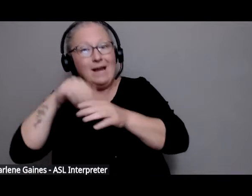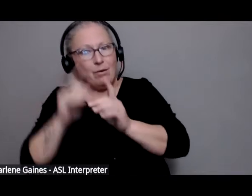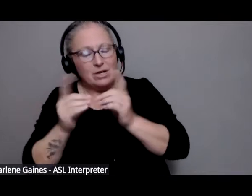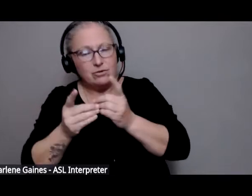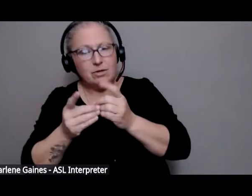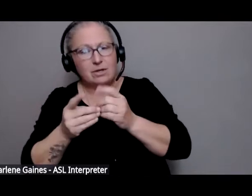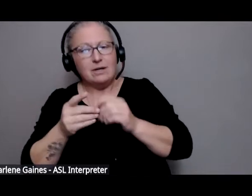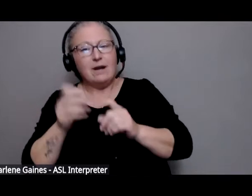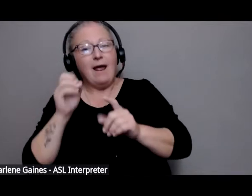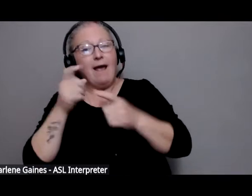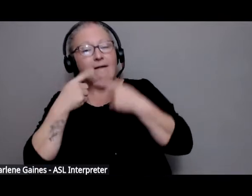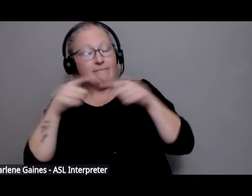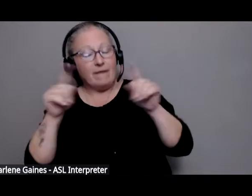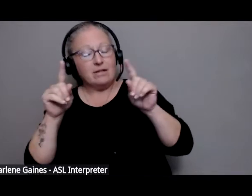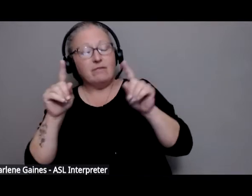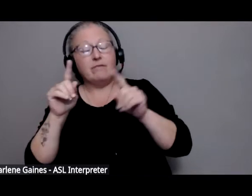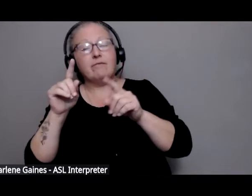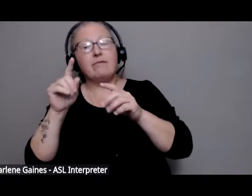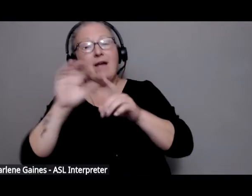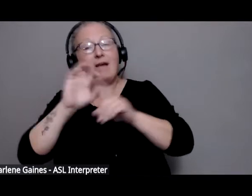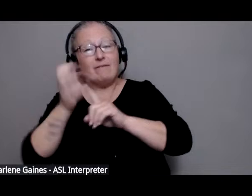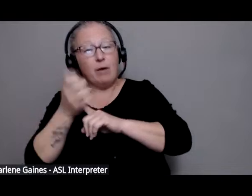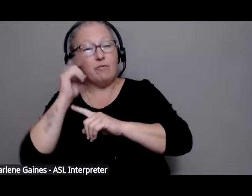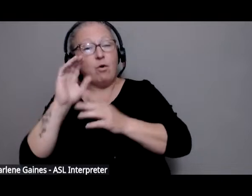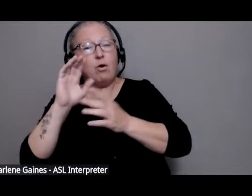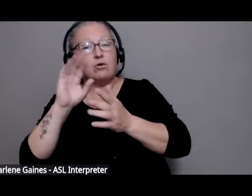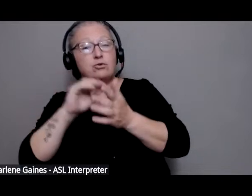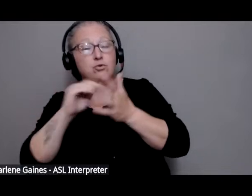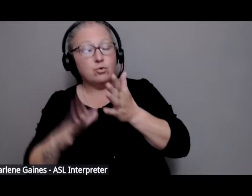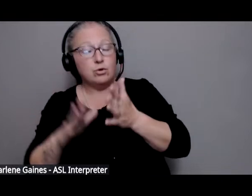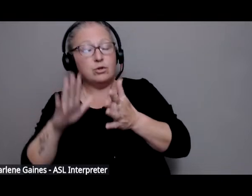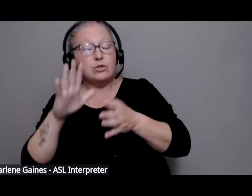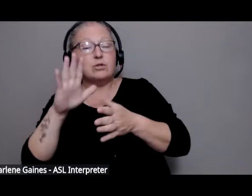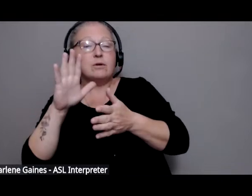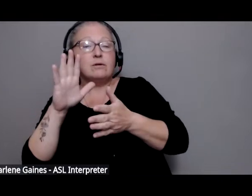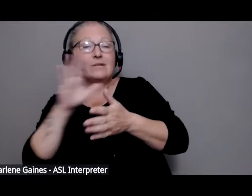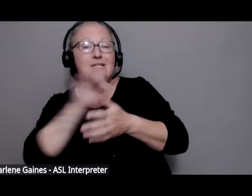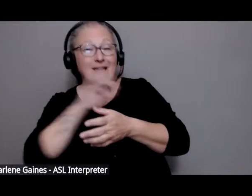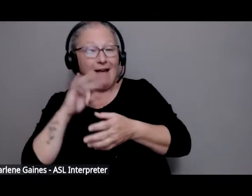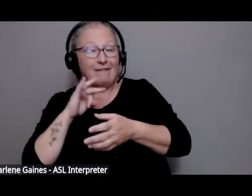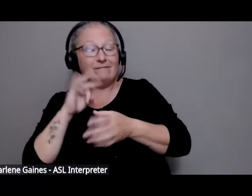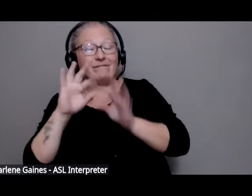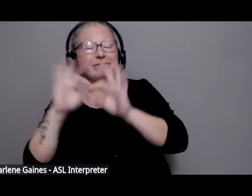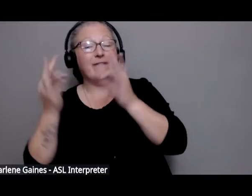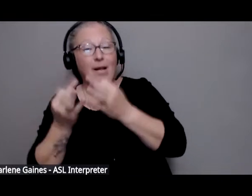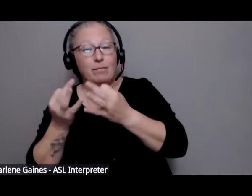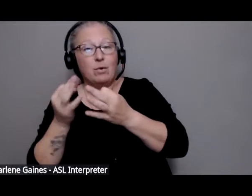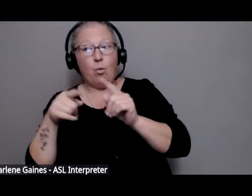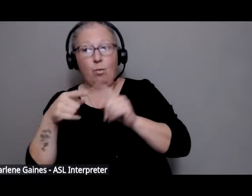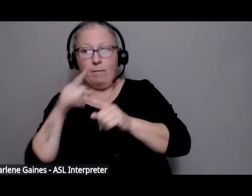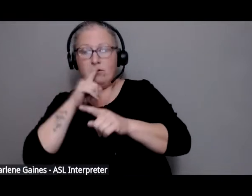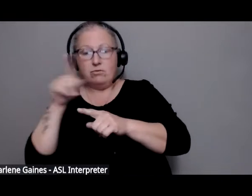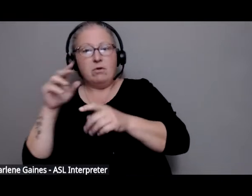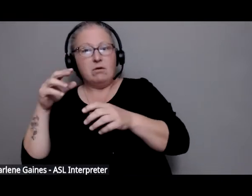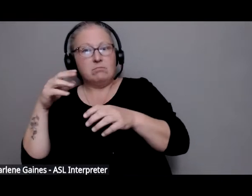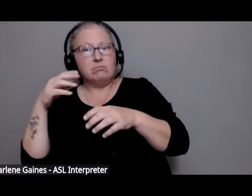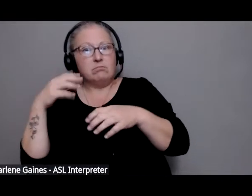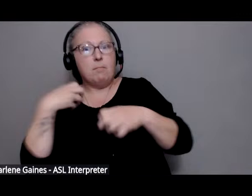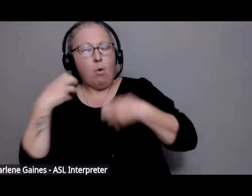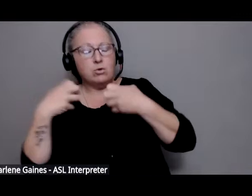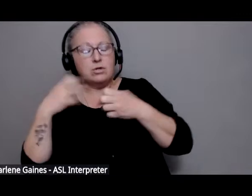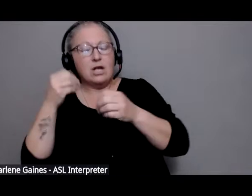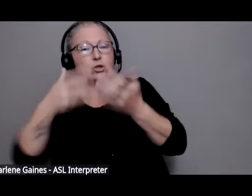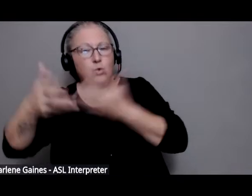when students, staff, and families are emotionally, physically, and socially safe." Our second